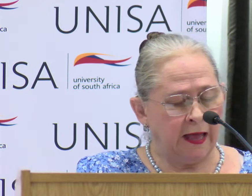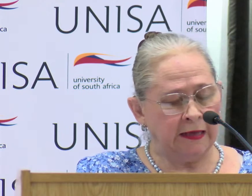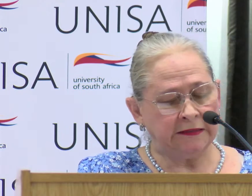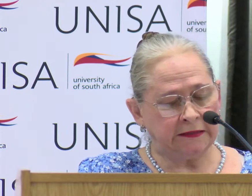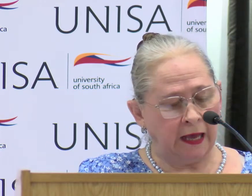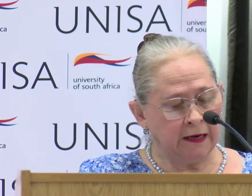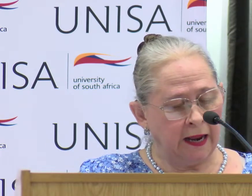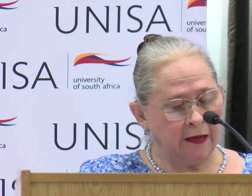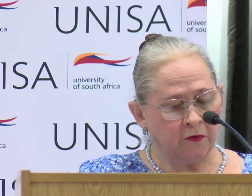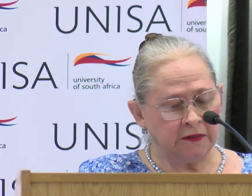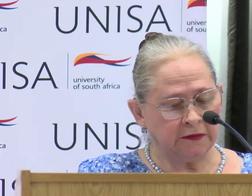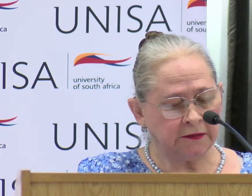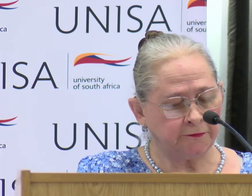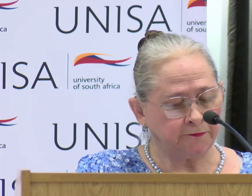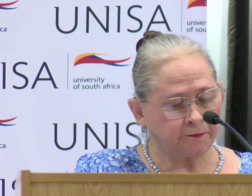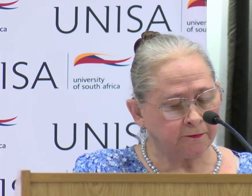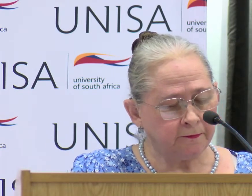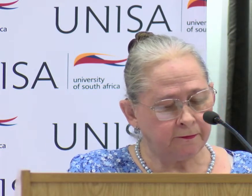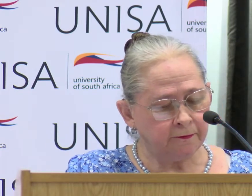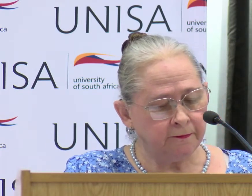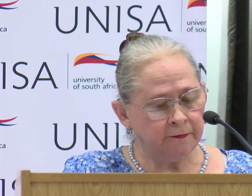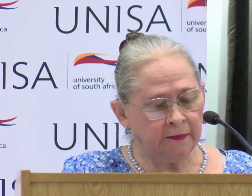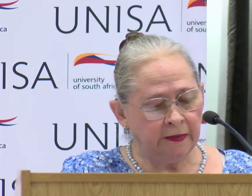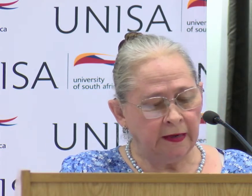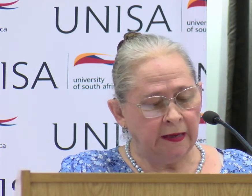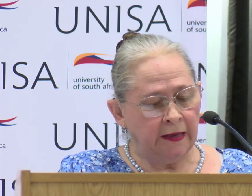Oral and sign language